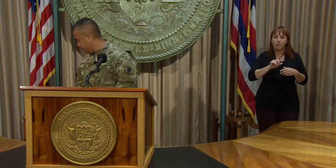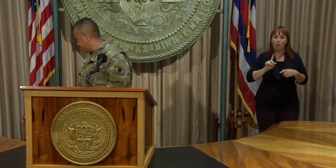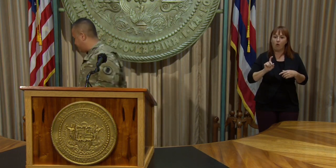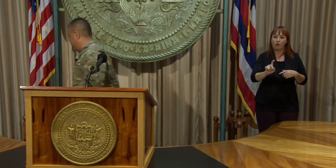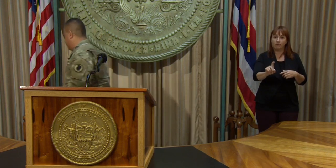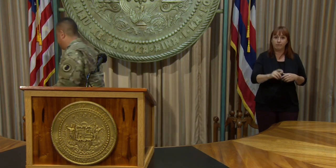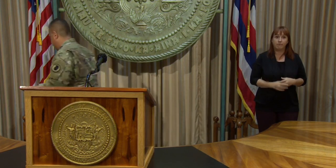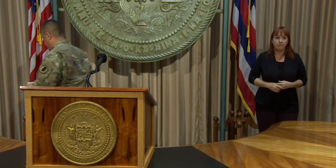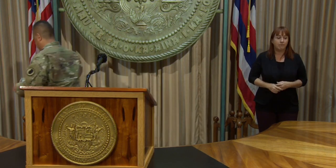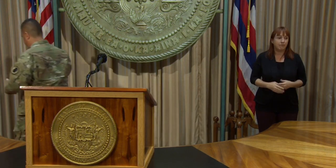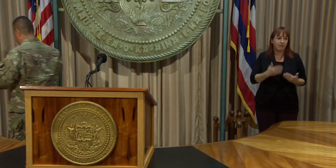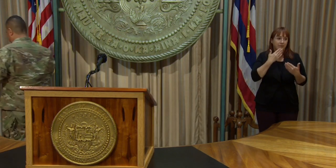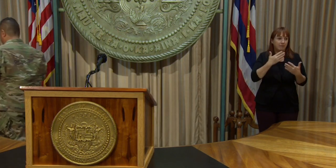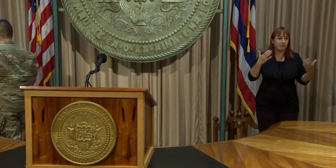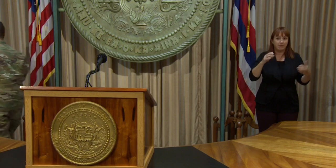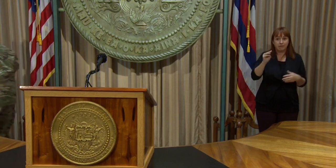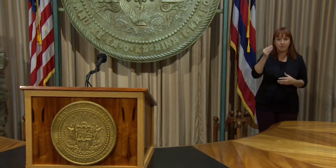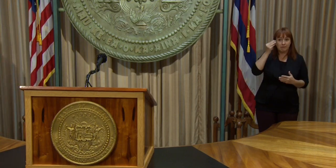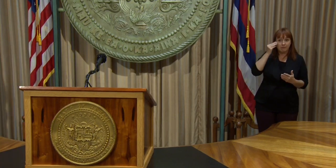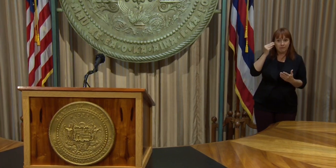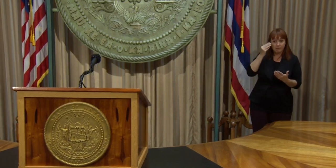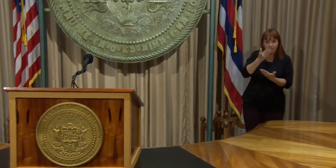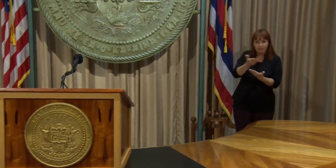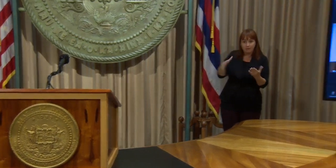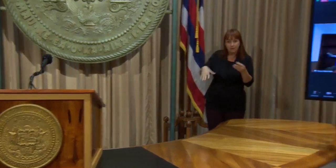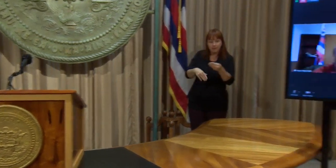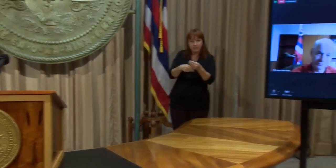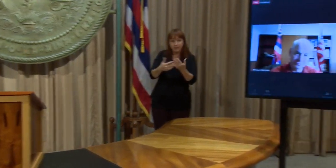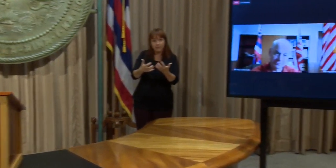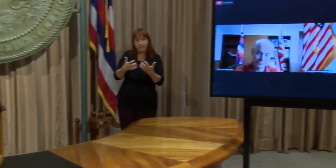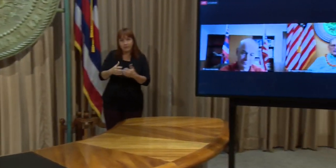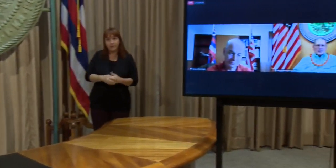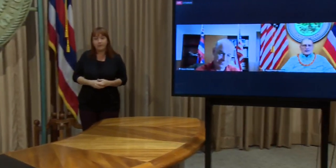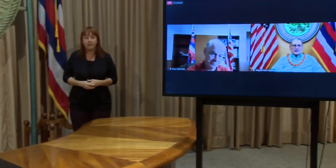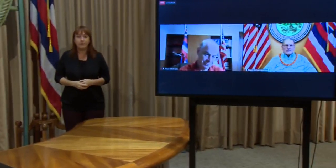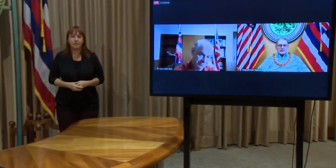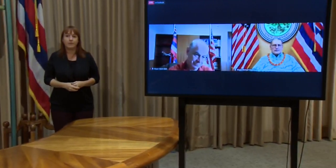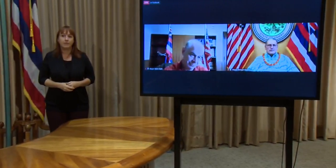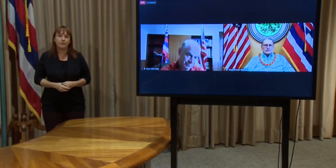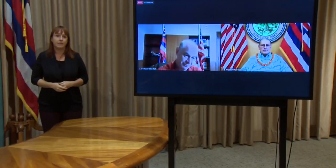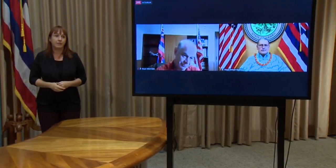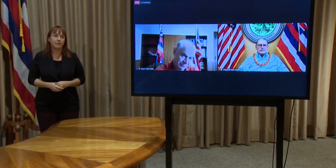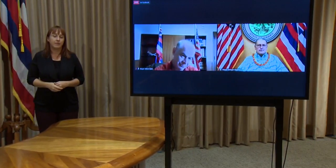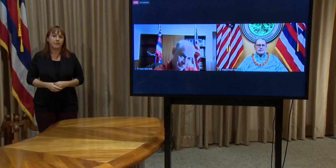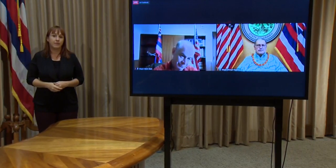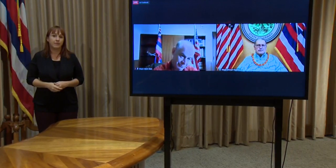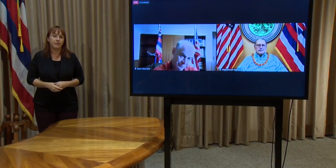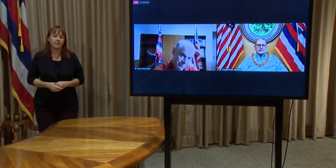you very much, General. Mayors, did you want to add anything to Major General's comments?